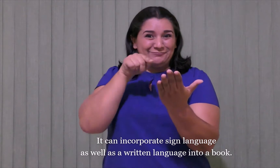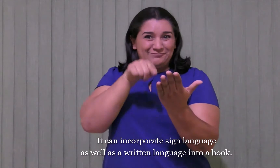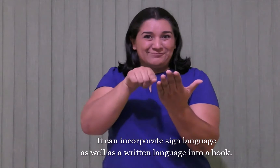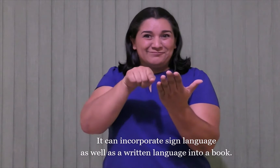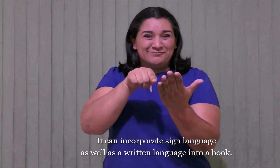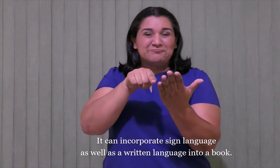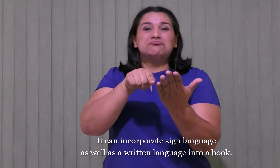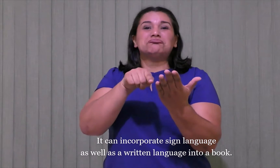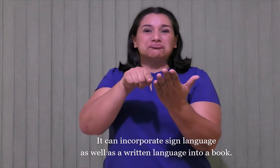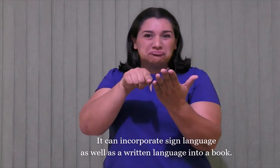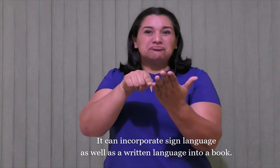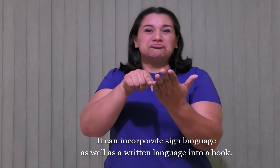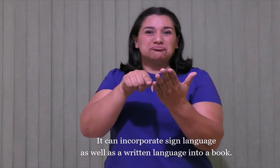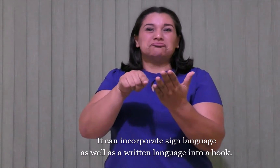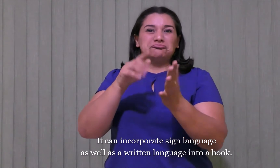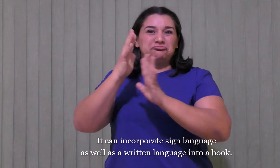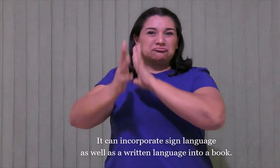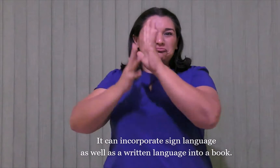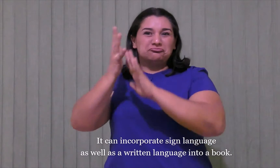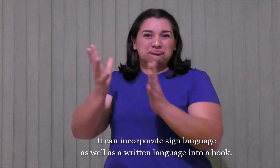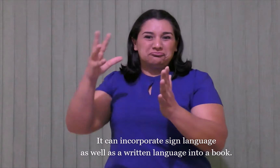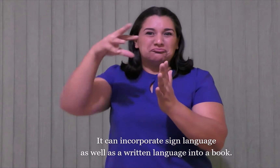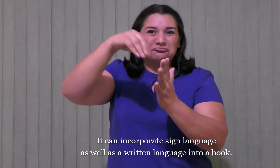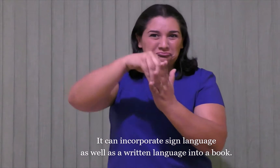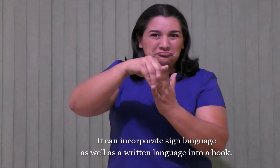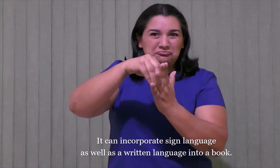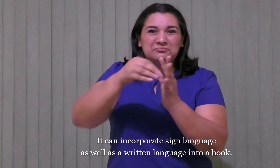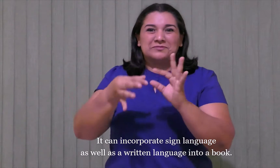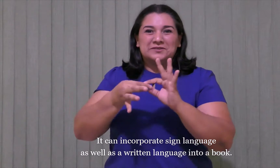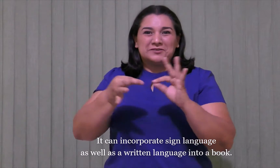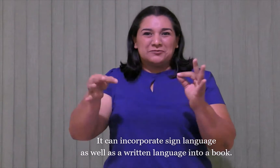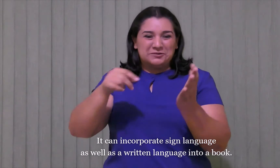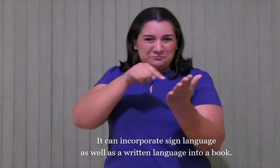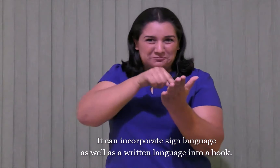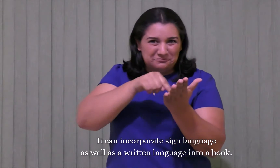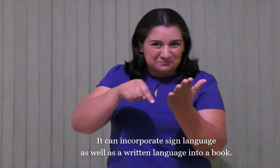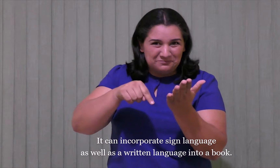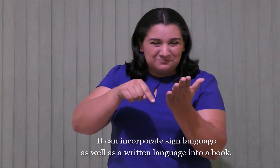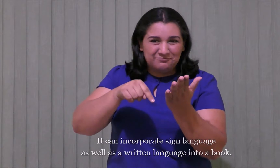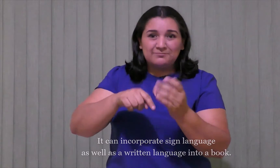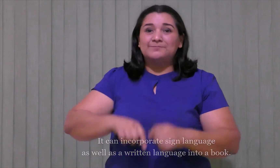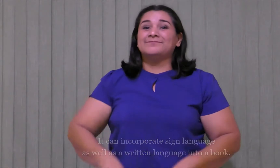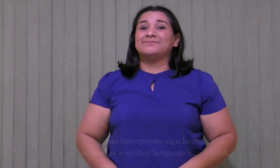It can incorporate sign language as well as written language into a book.